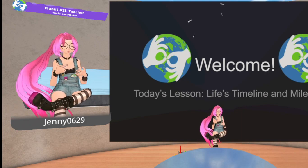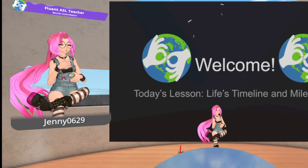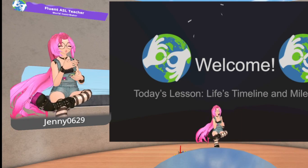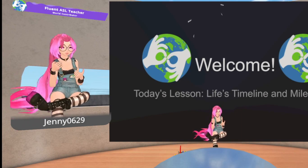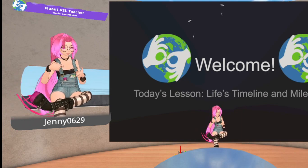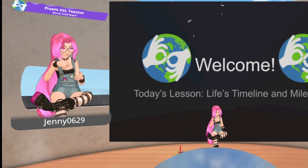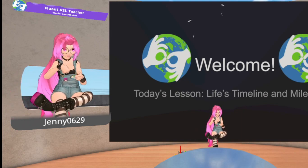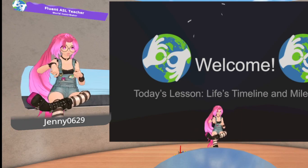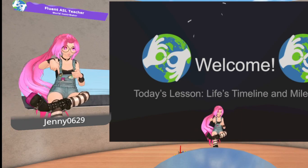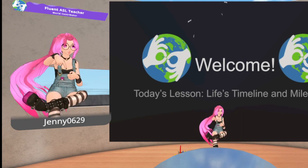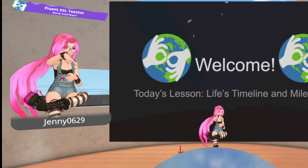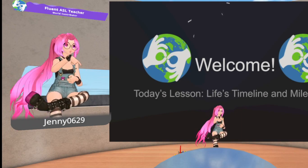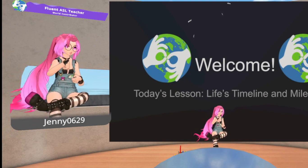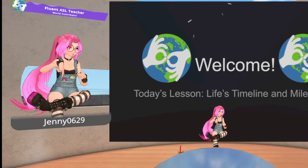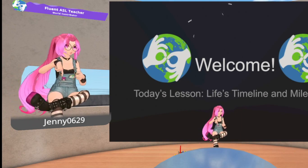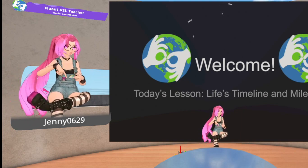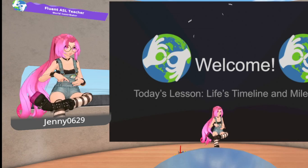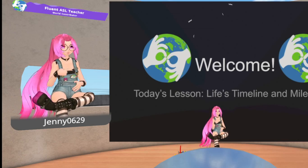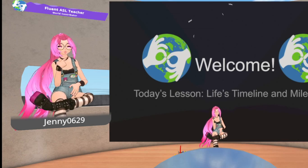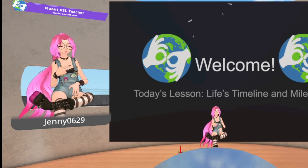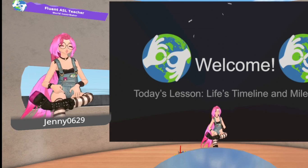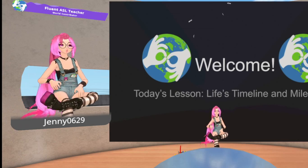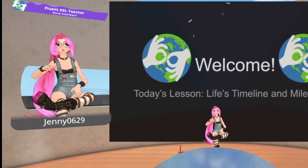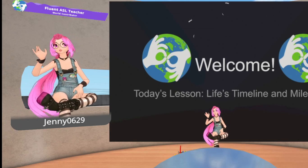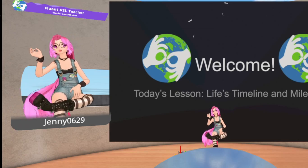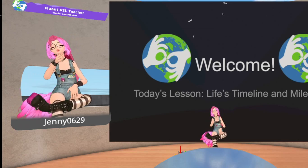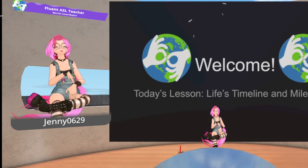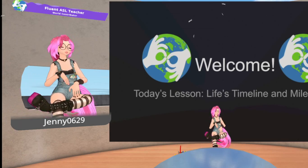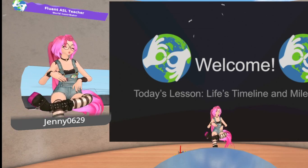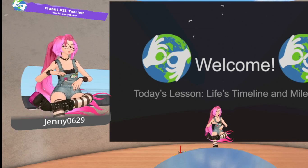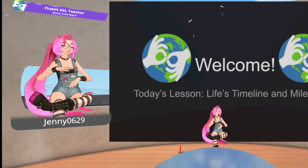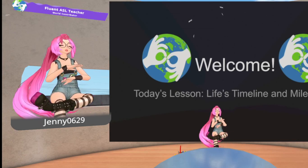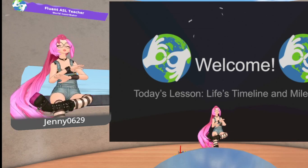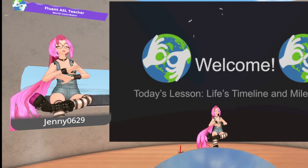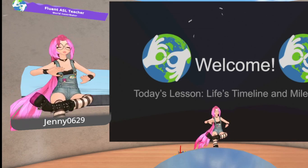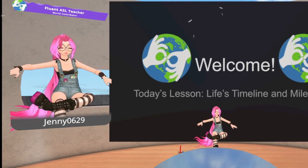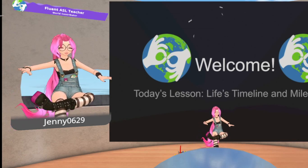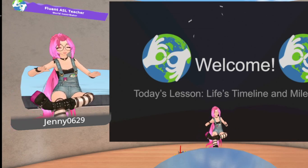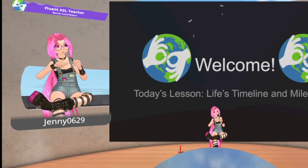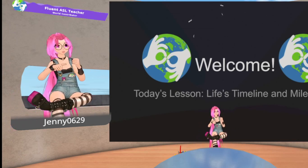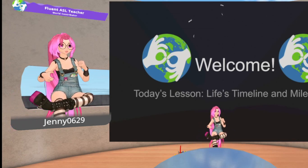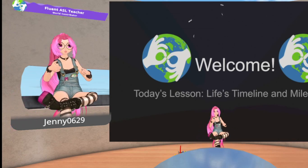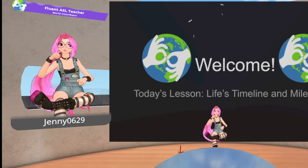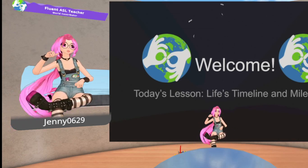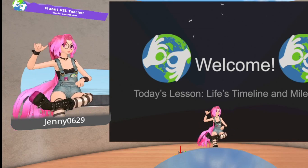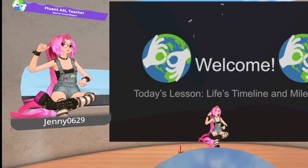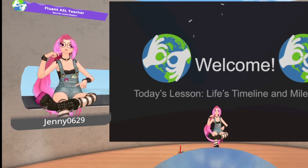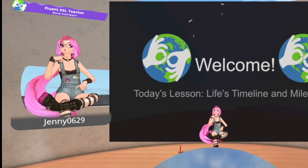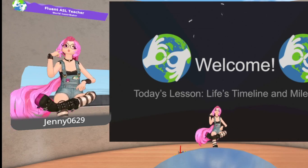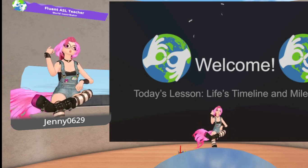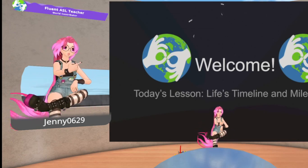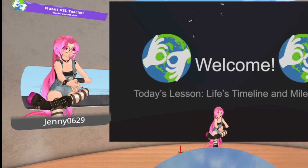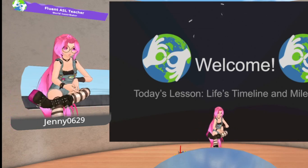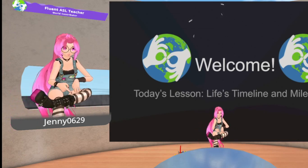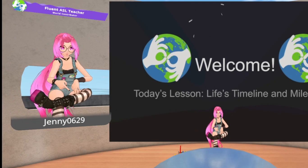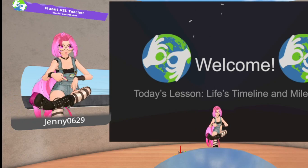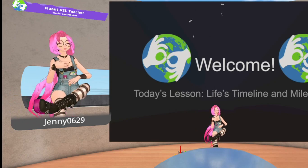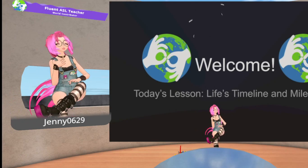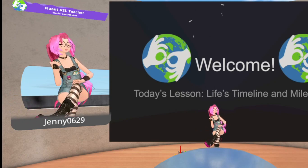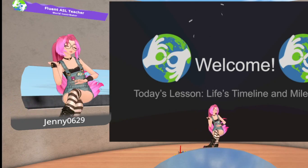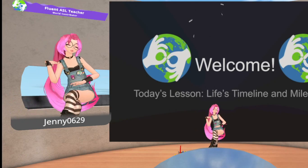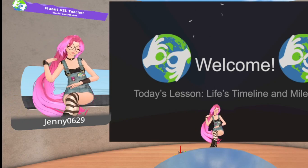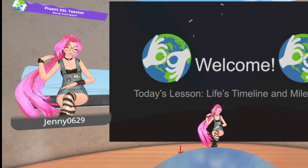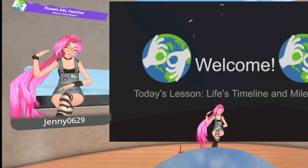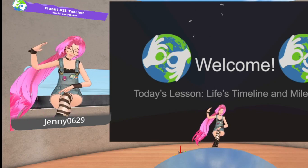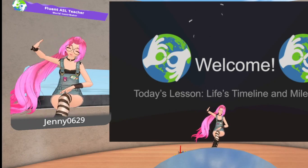to waste your time beating around the bush, or are you gonna be like, dude, I had this terrible poop yesterday, let me tell you all about